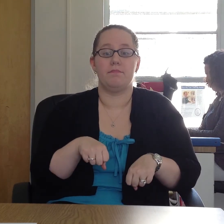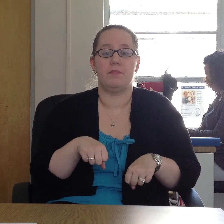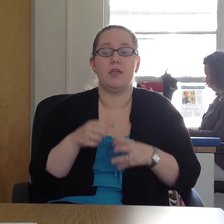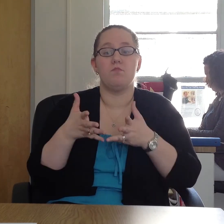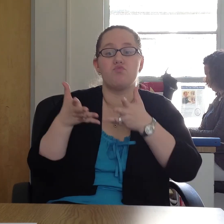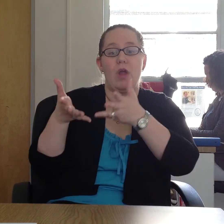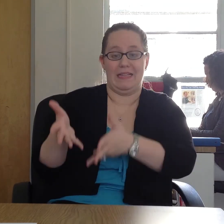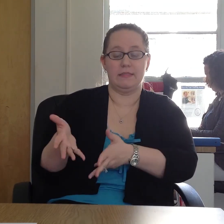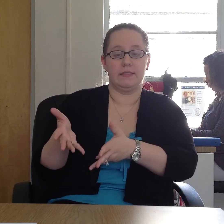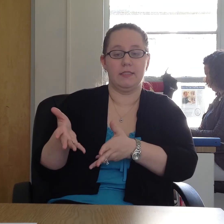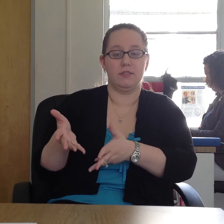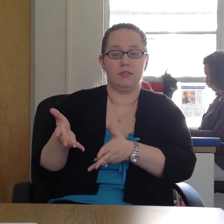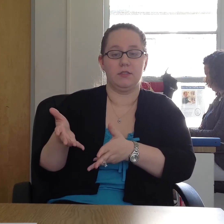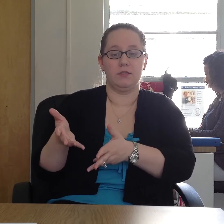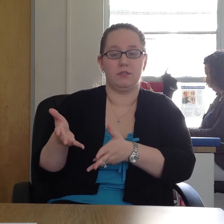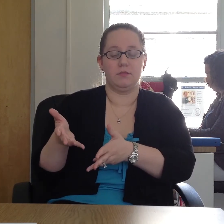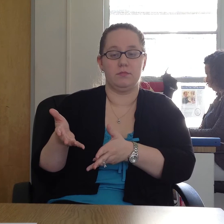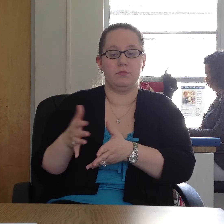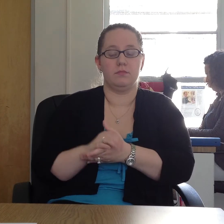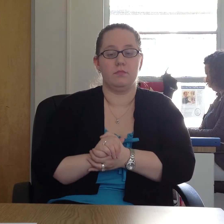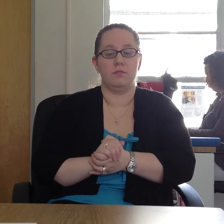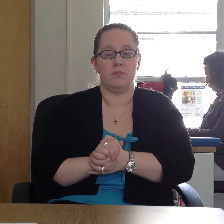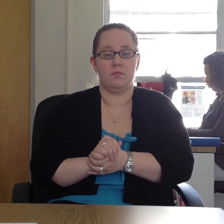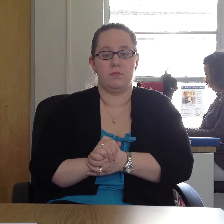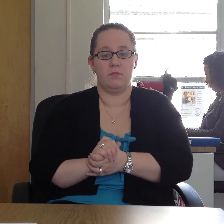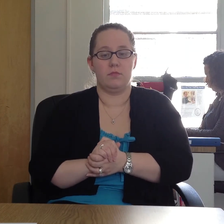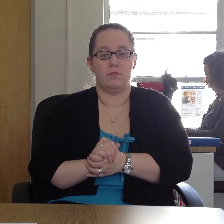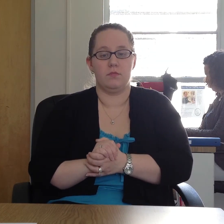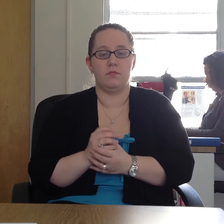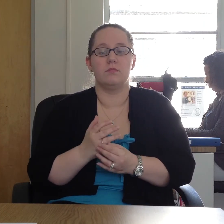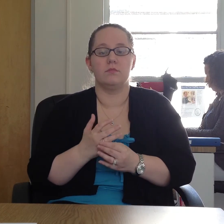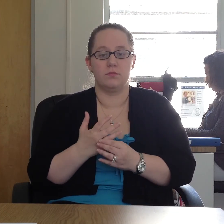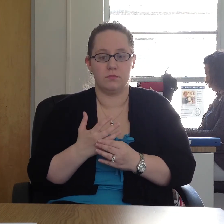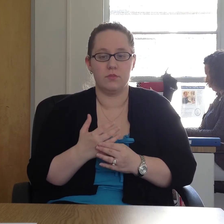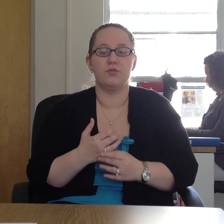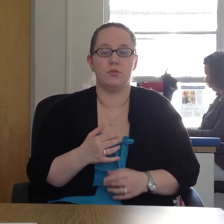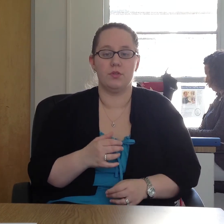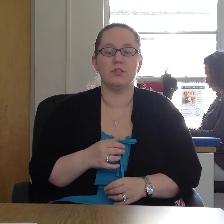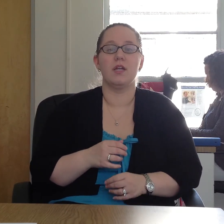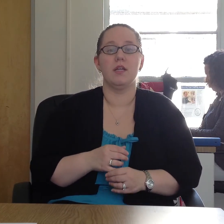other molecules such as fructose,